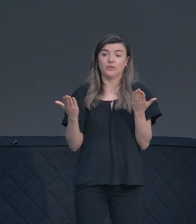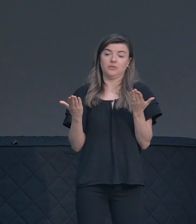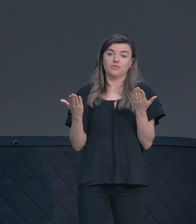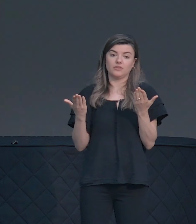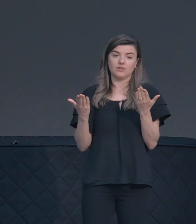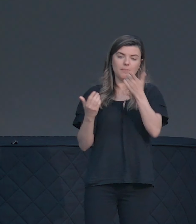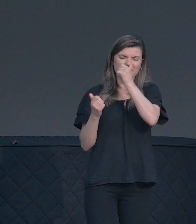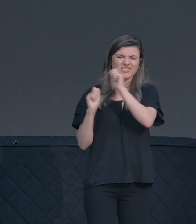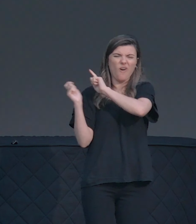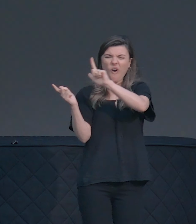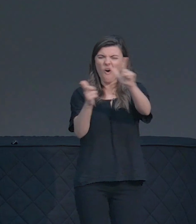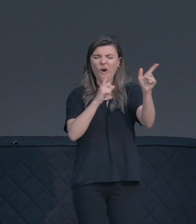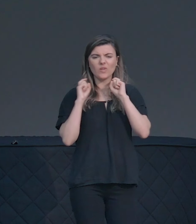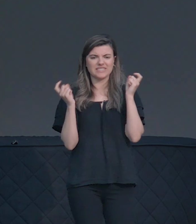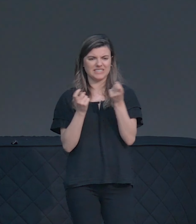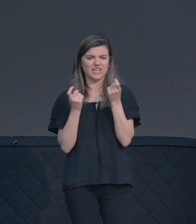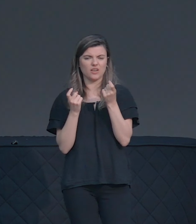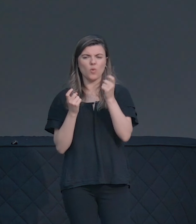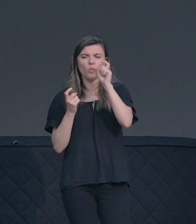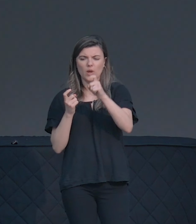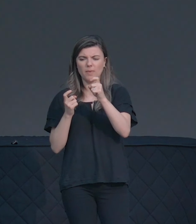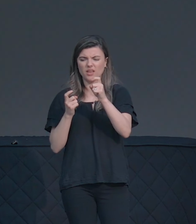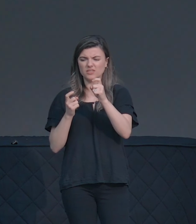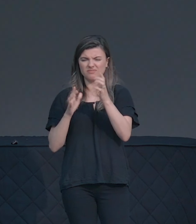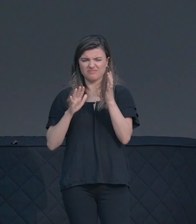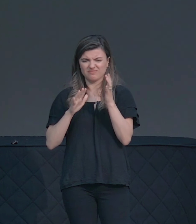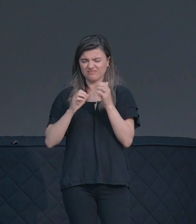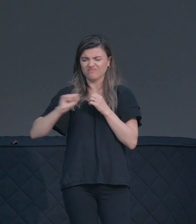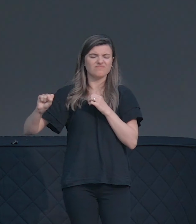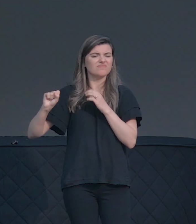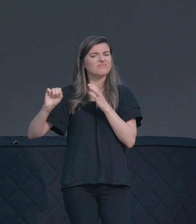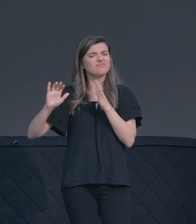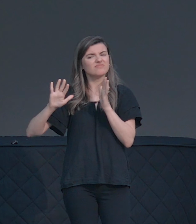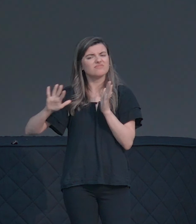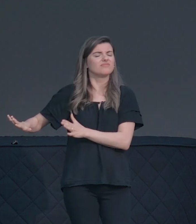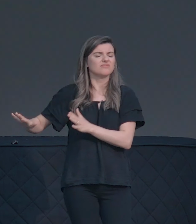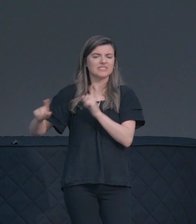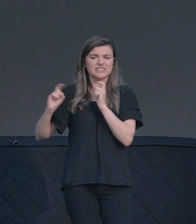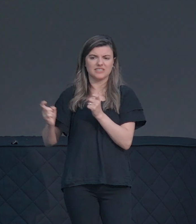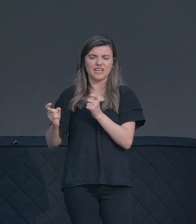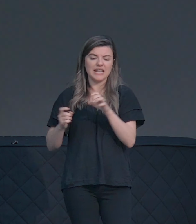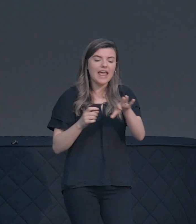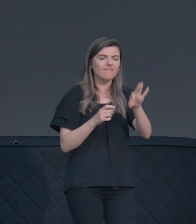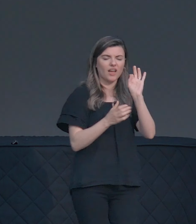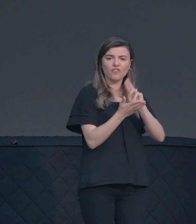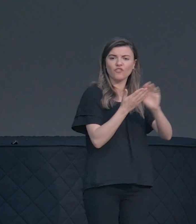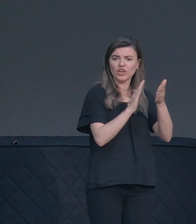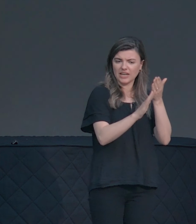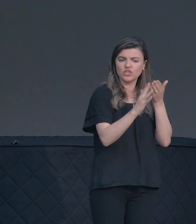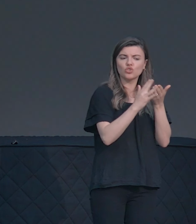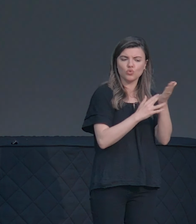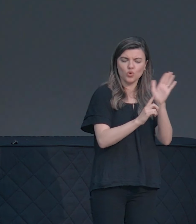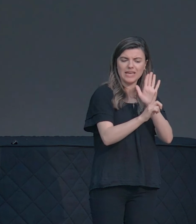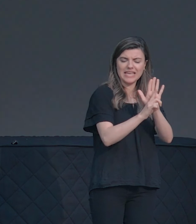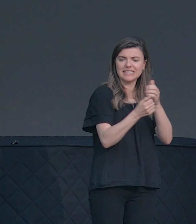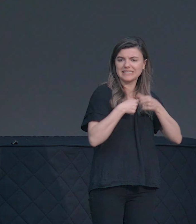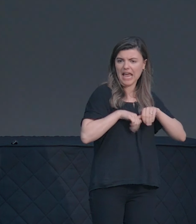sinned, we must turn from our sin and find forgiveness through the sacrifice of the